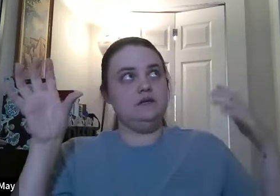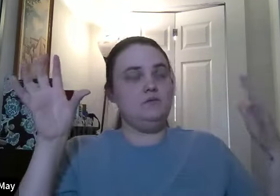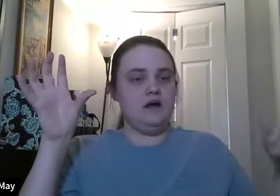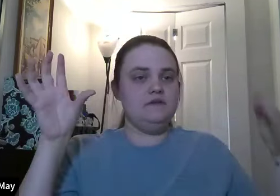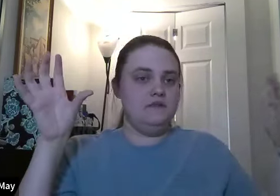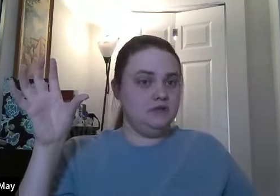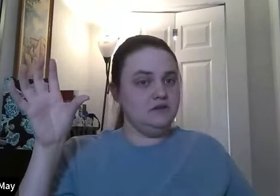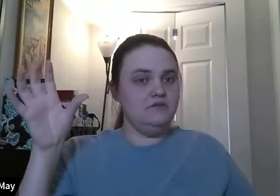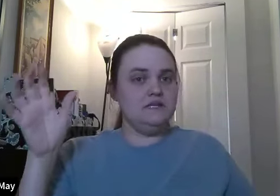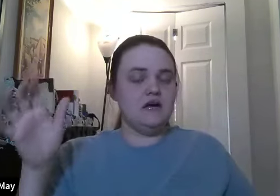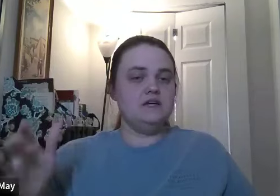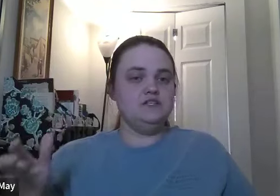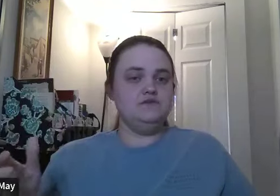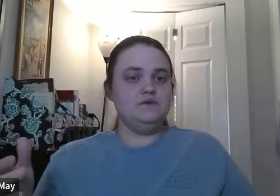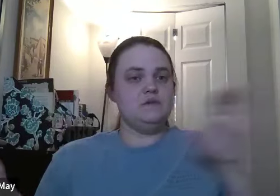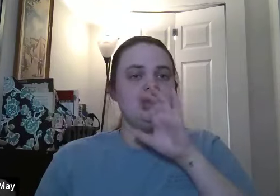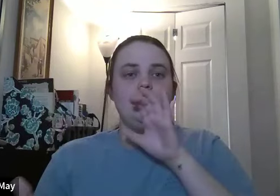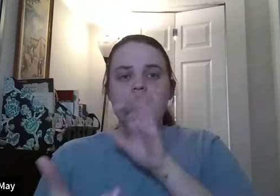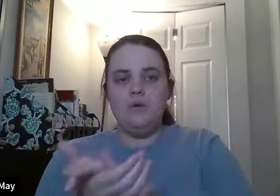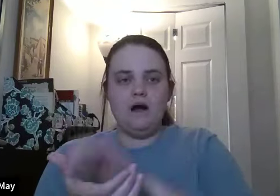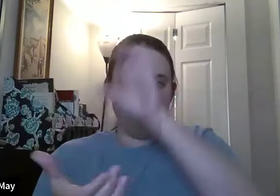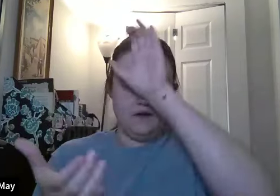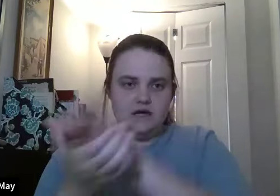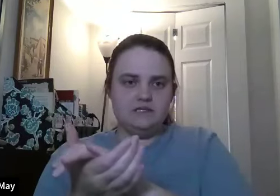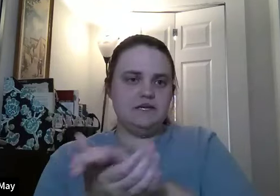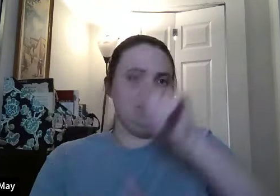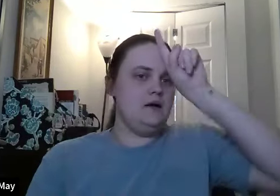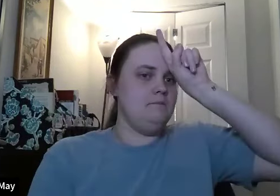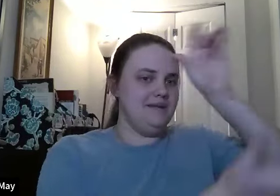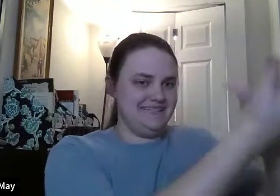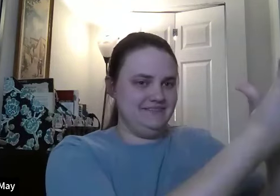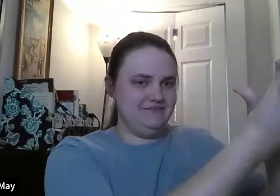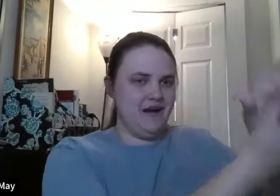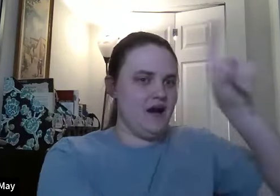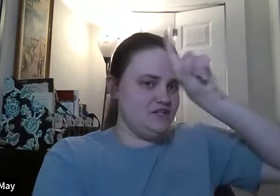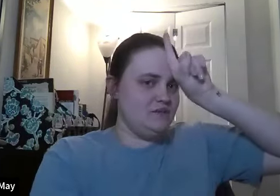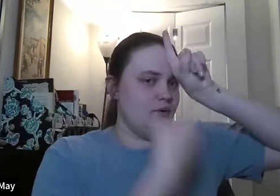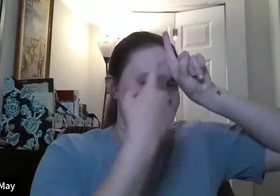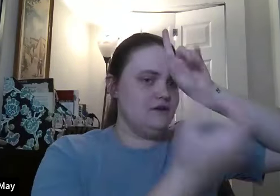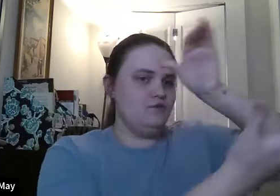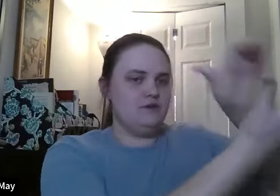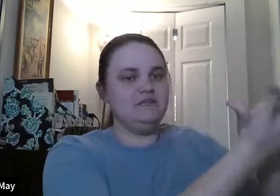husband, wife, and then belief is I go wife, husband, belief. I do the pointer finger for the